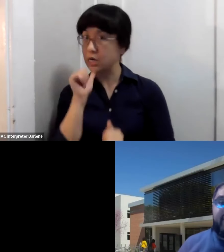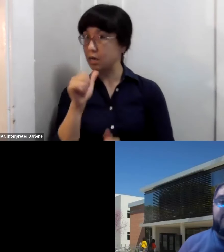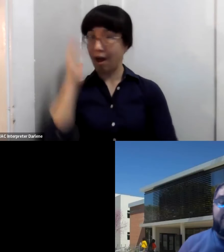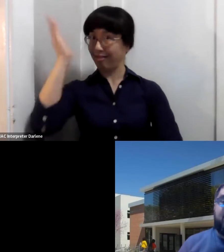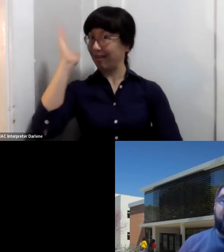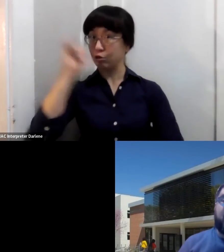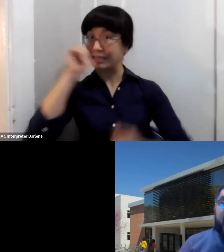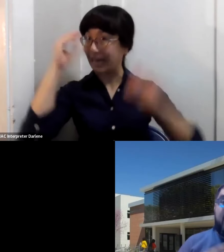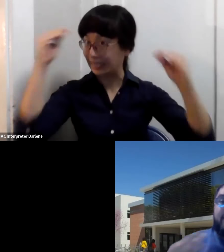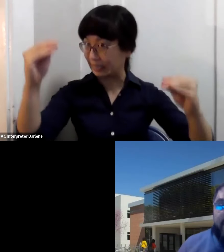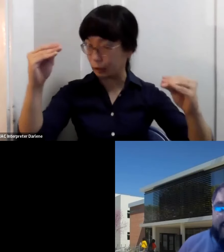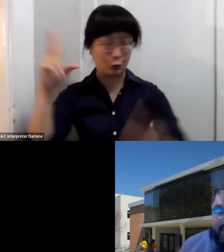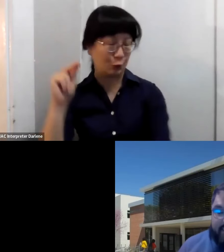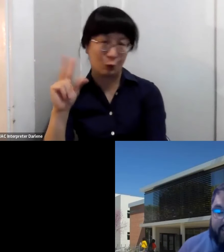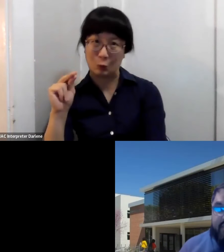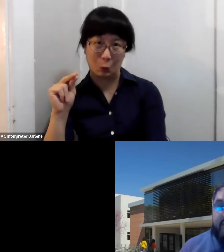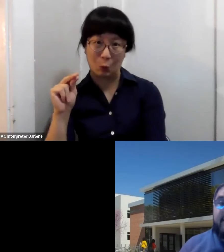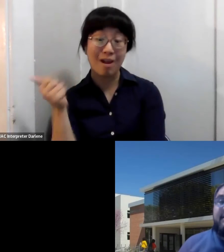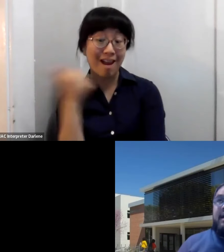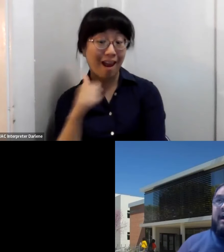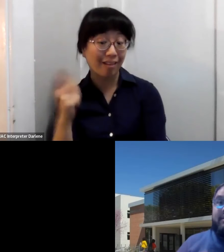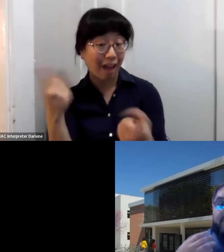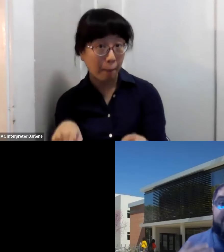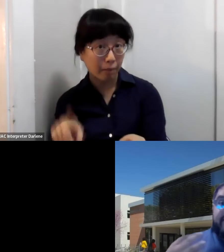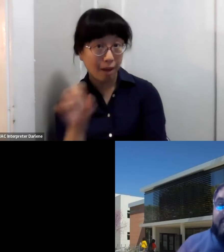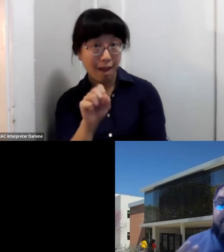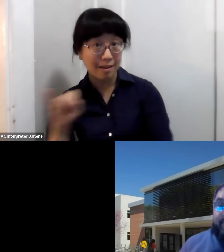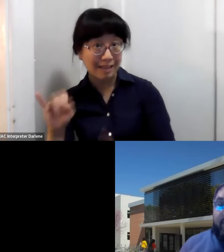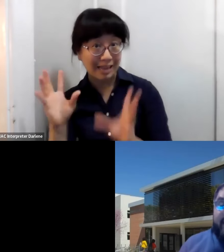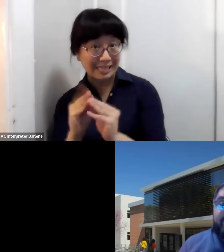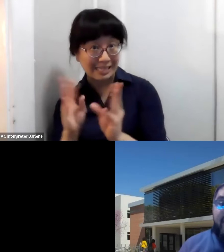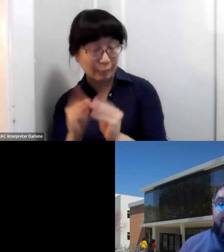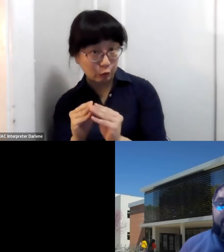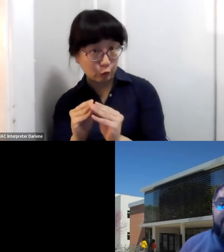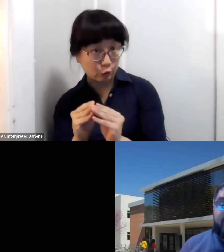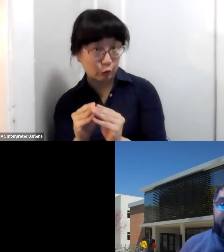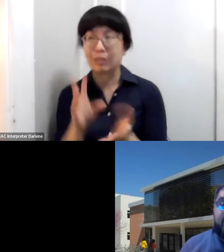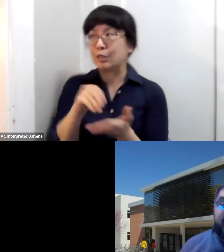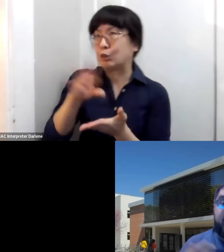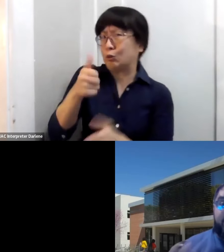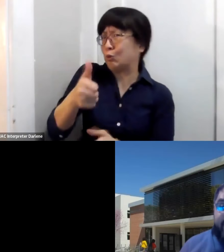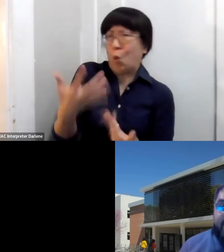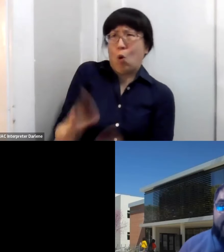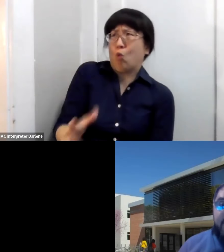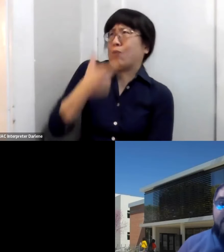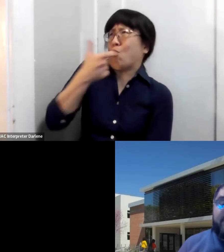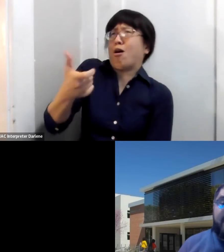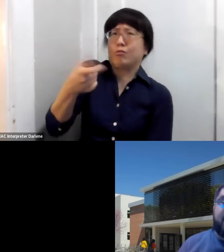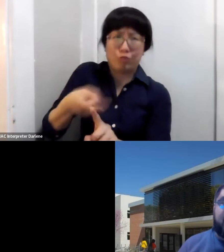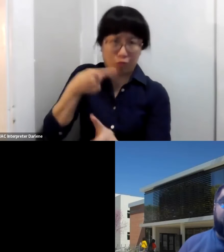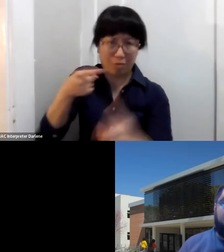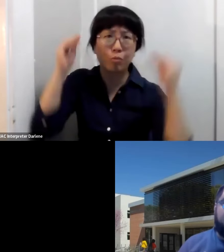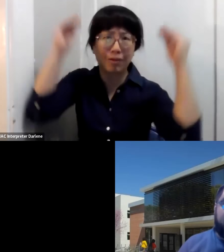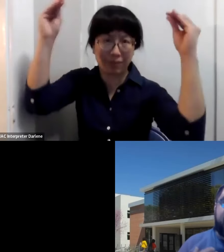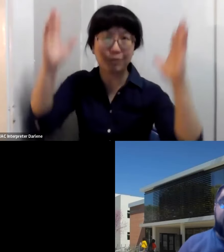So everything they do in an SI session, the students have seen before. They have gotten the information firsthand from the professor,